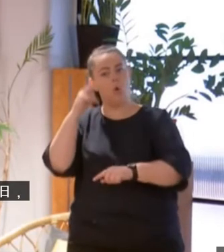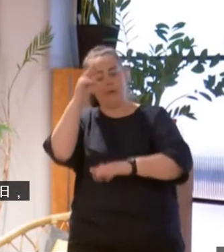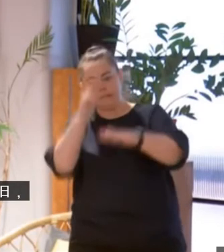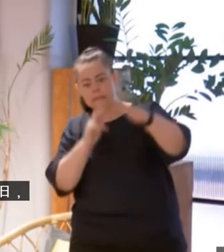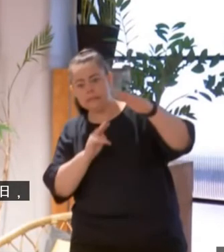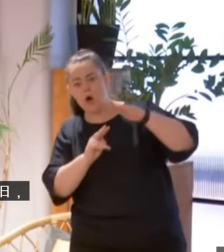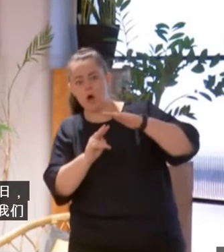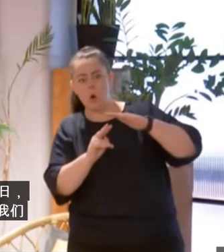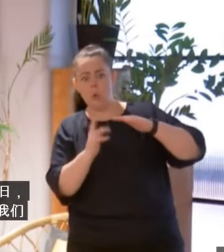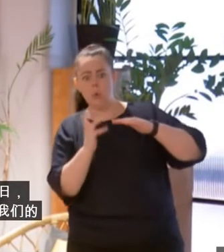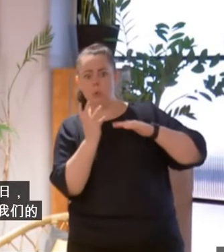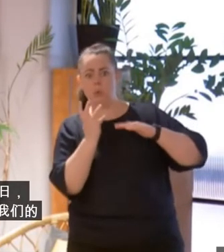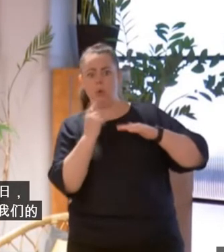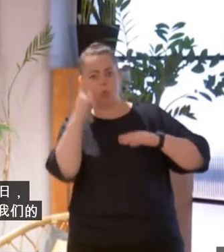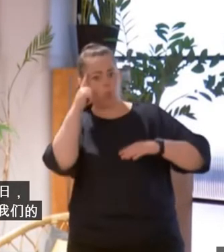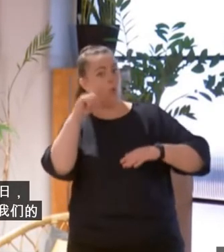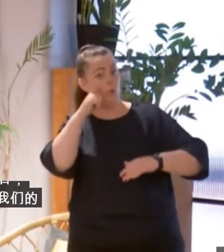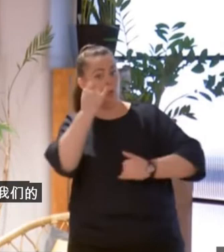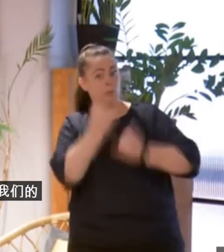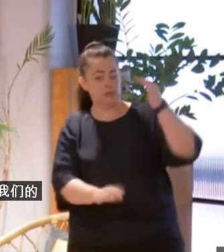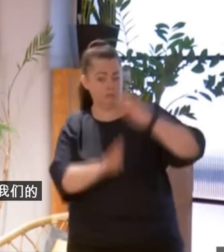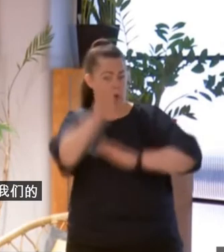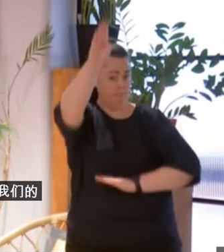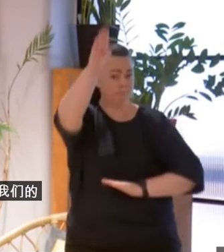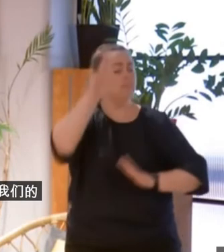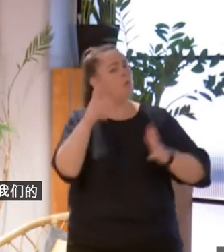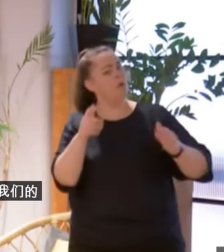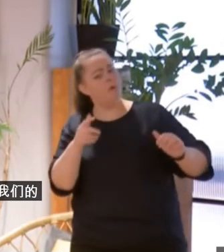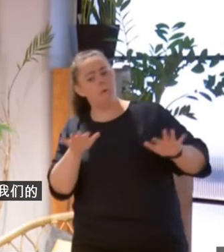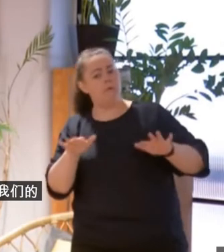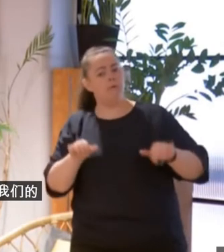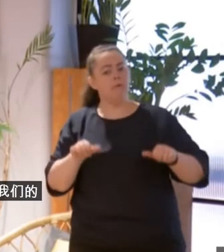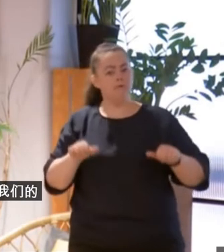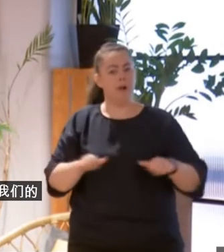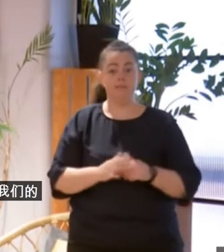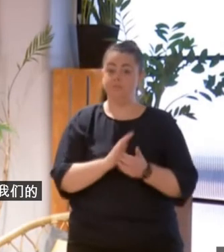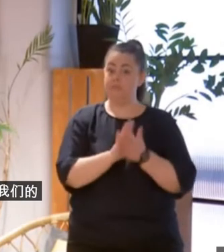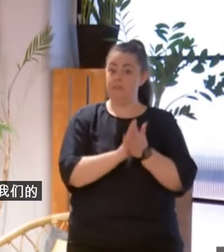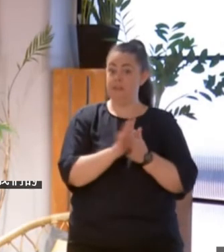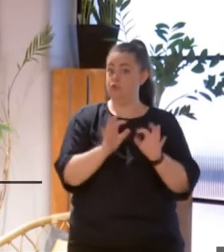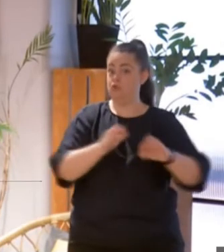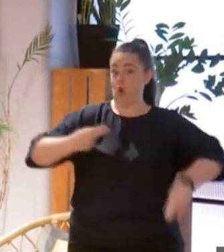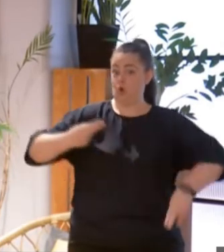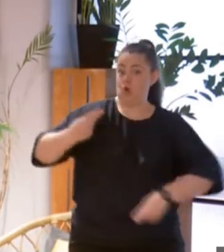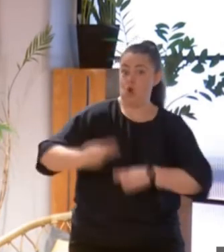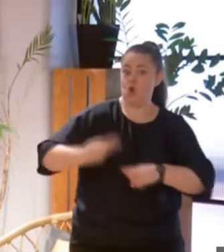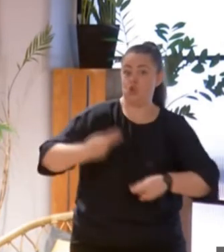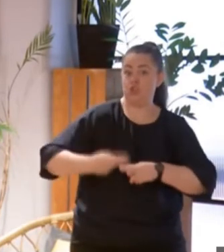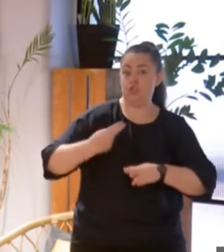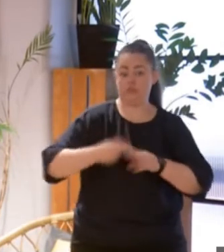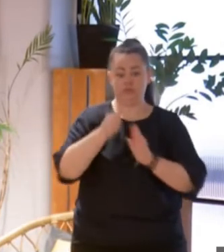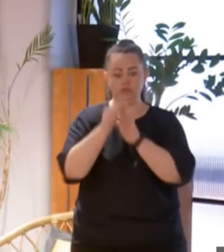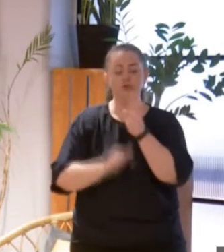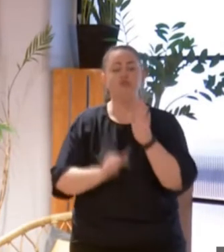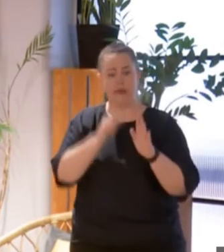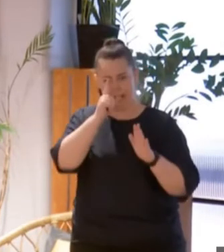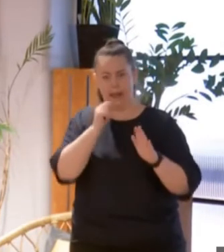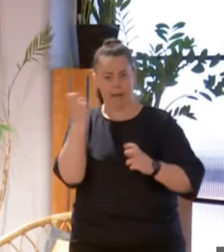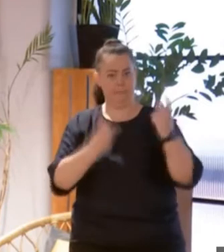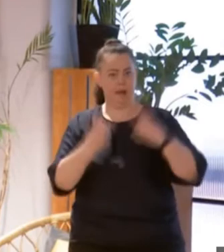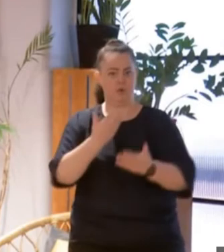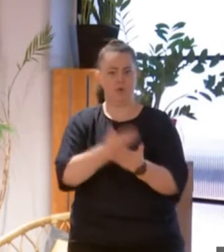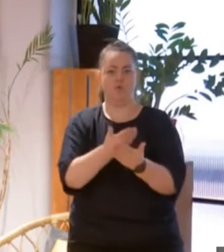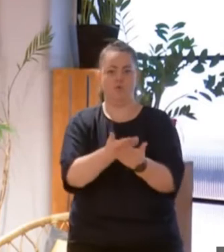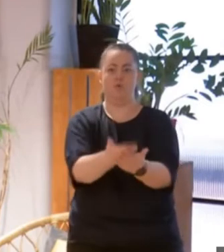we are able to recommence our non-urgent elective surgery, and private hospitals are working with the